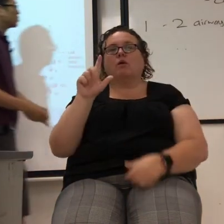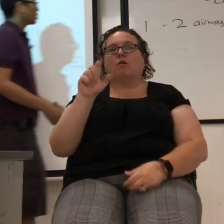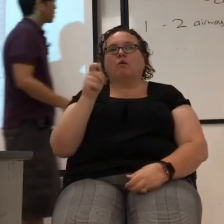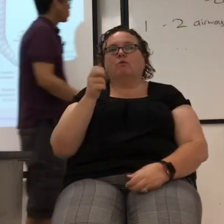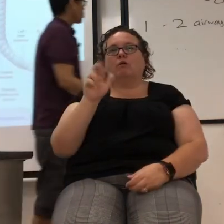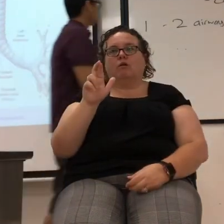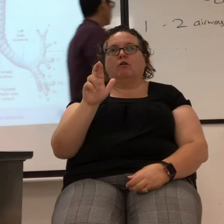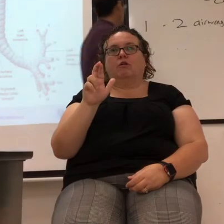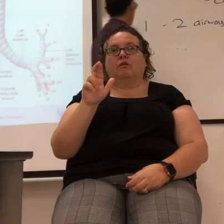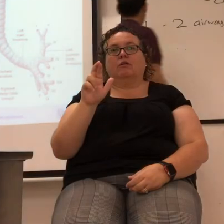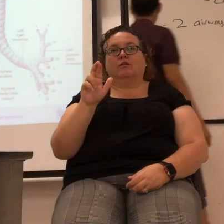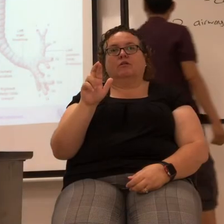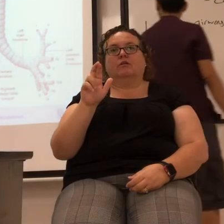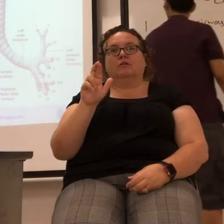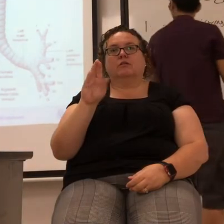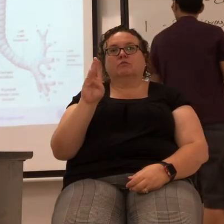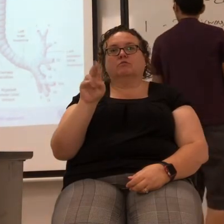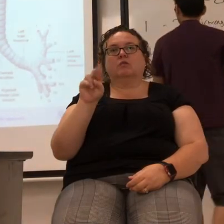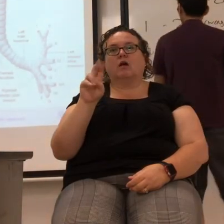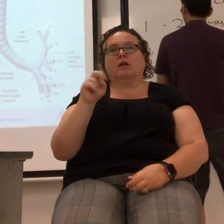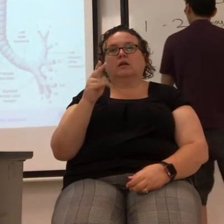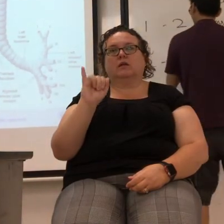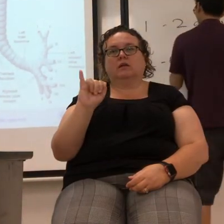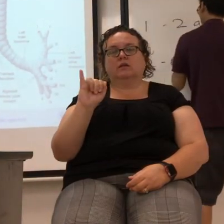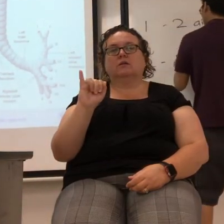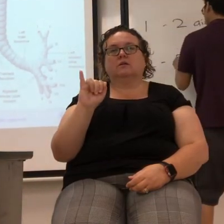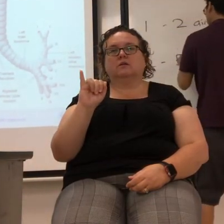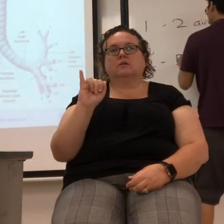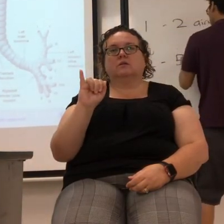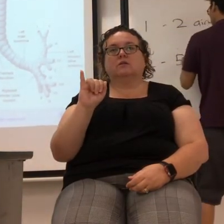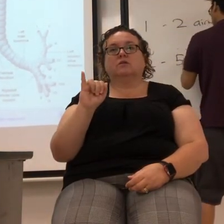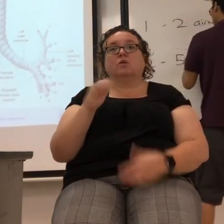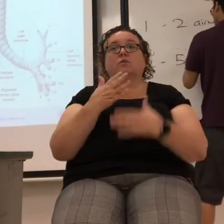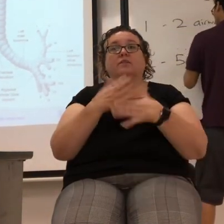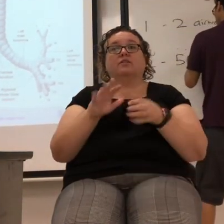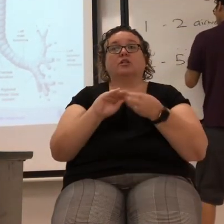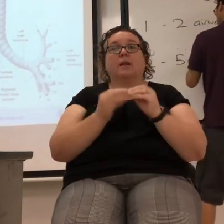For division number two, gives you five airways.